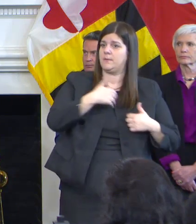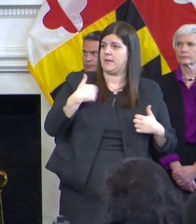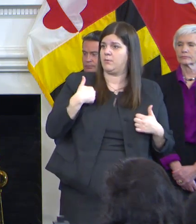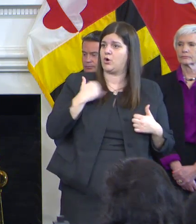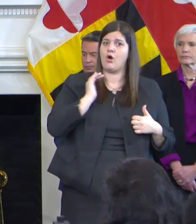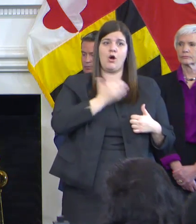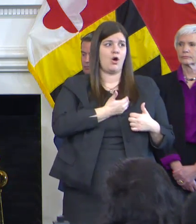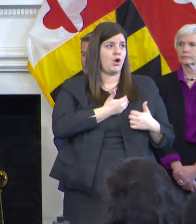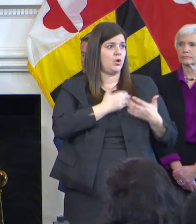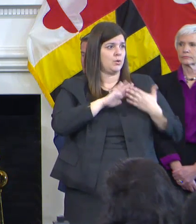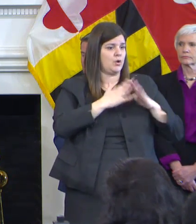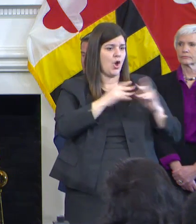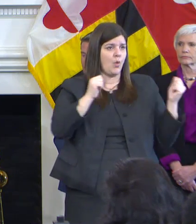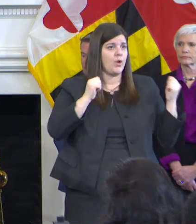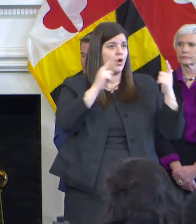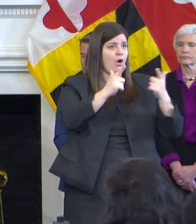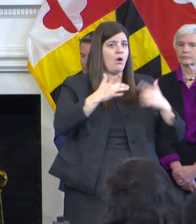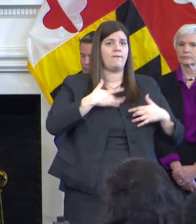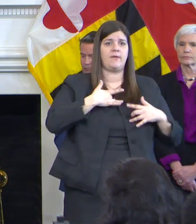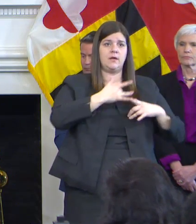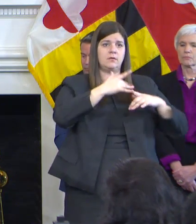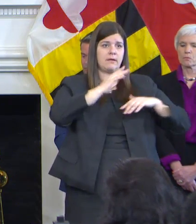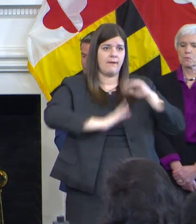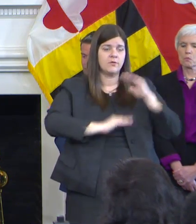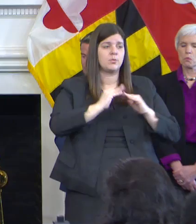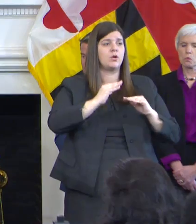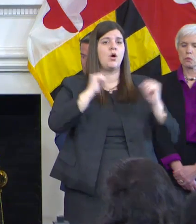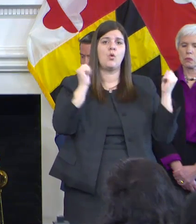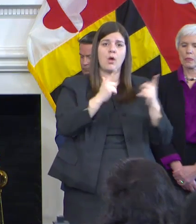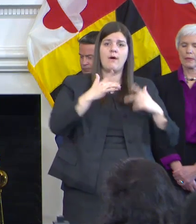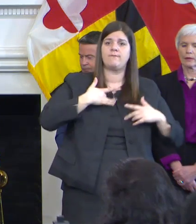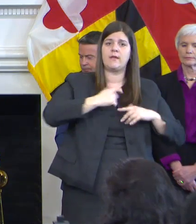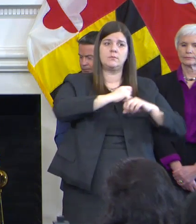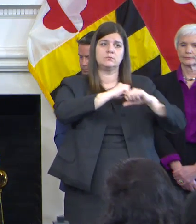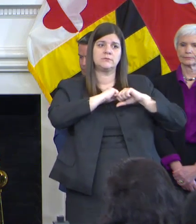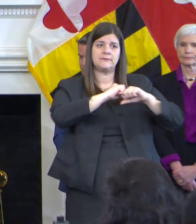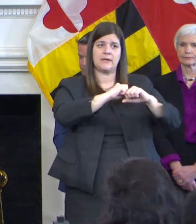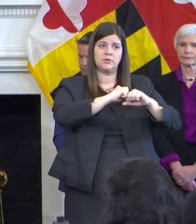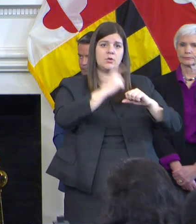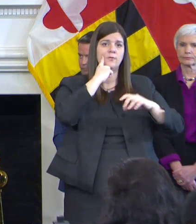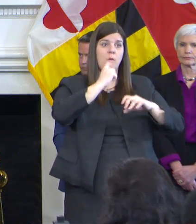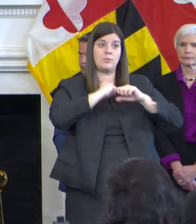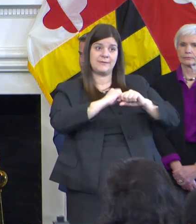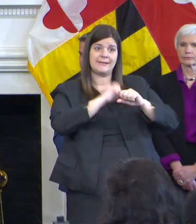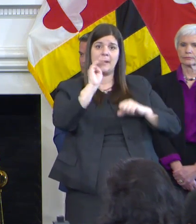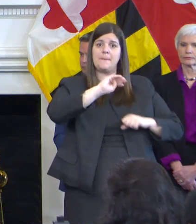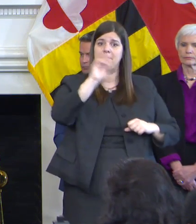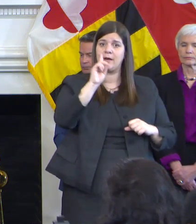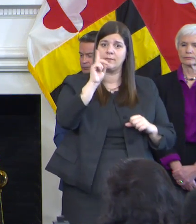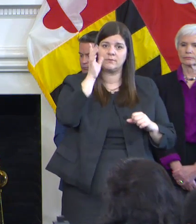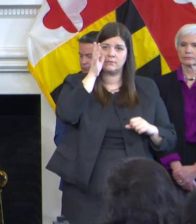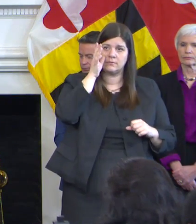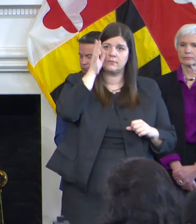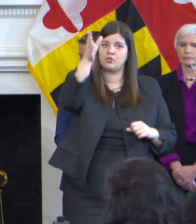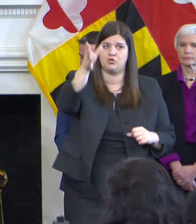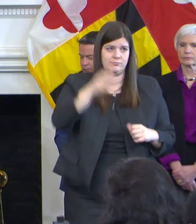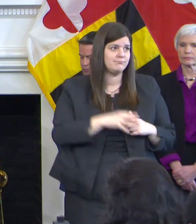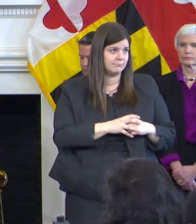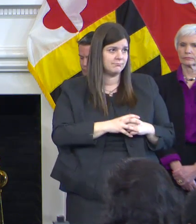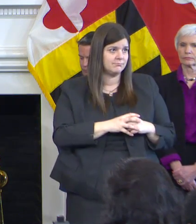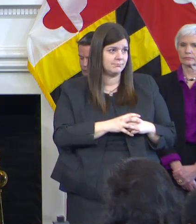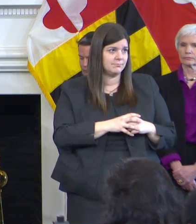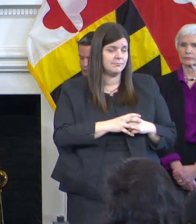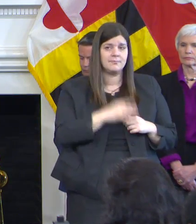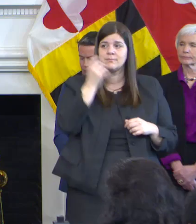protected, and that we are doing things that are reasonable to protect Maryland's future. Again, every member of the Maryland